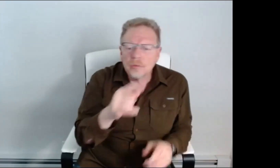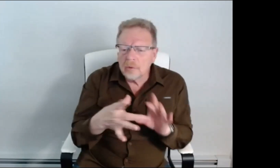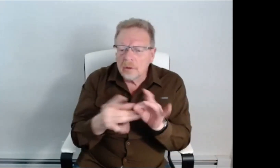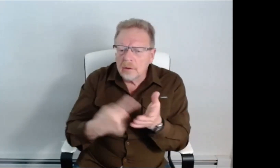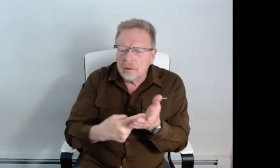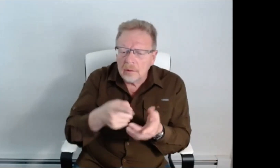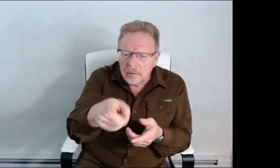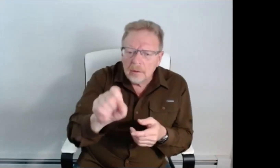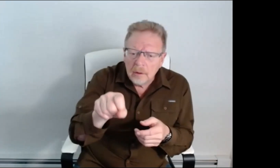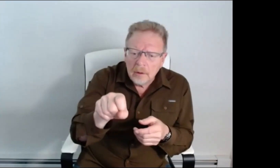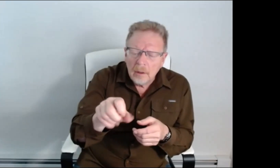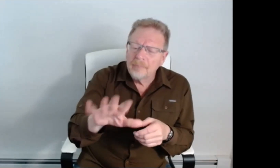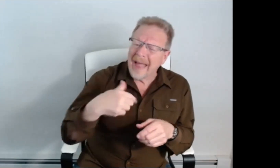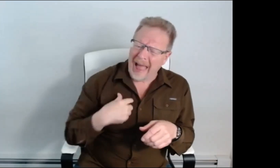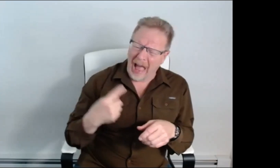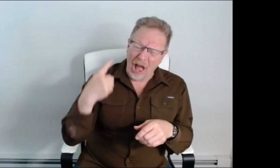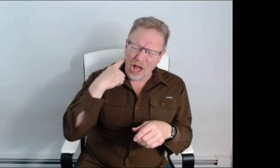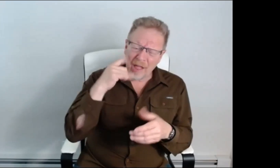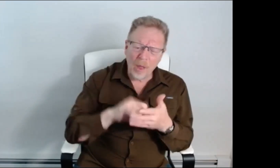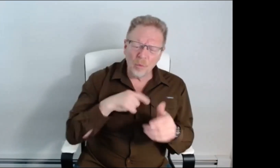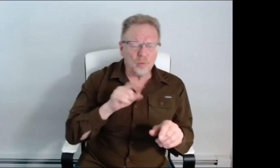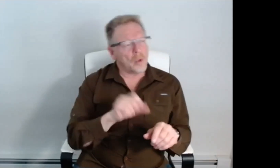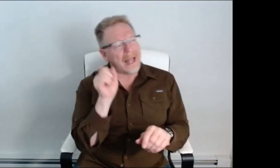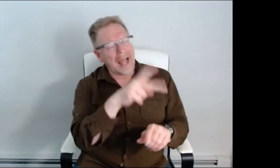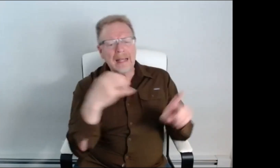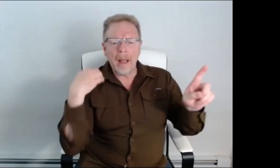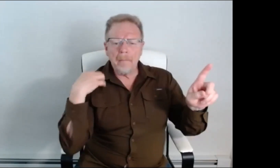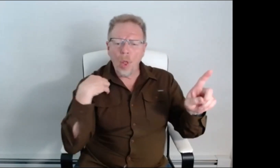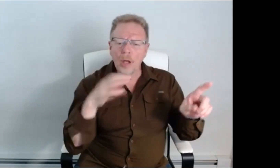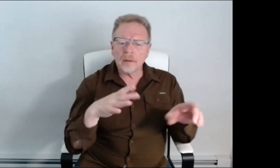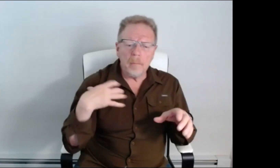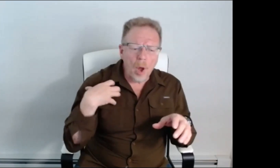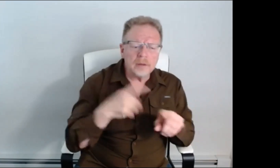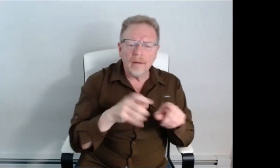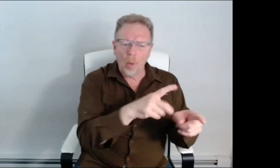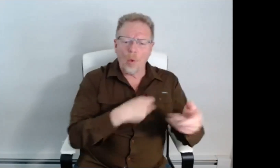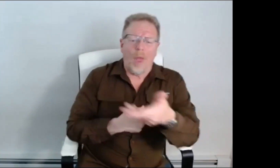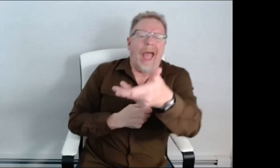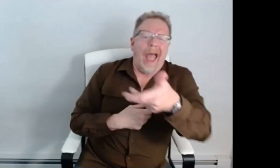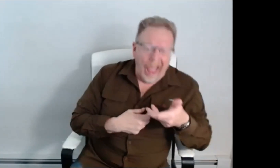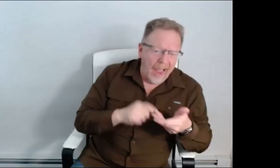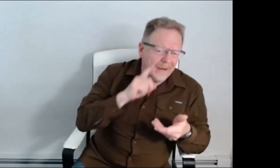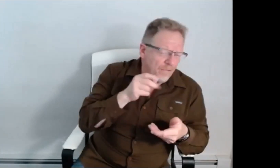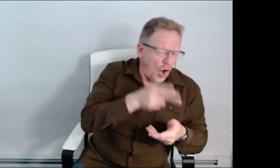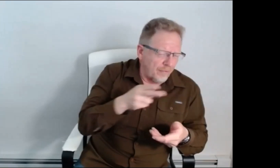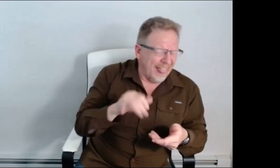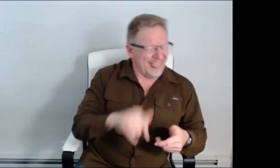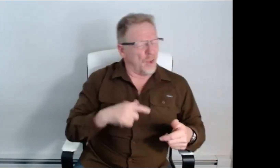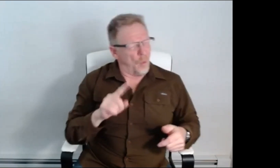originally that we were to ask employers if they wanted to hire the deaf and hard of hearing. And that's where I Yes. started to think